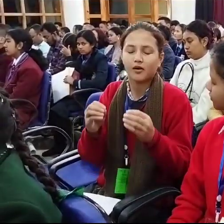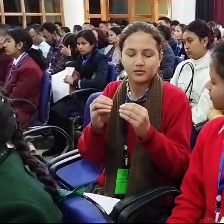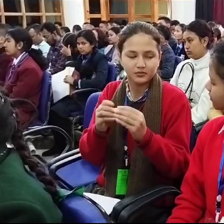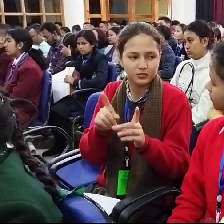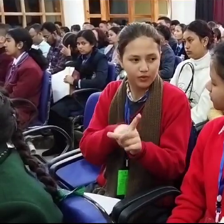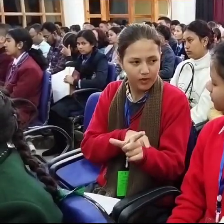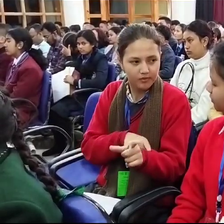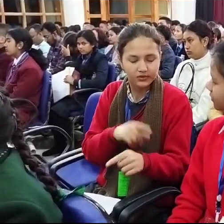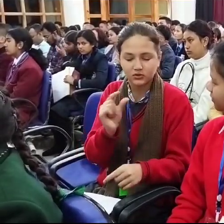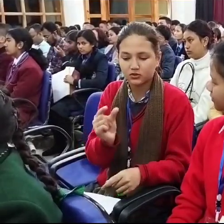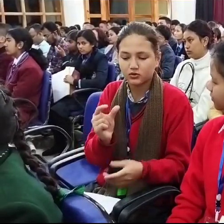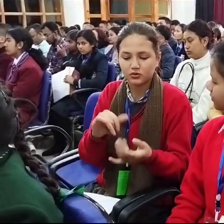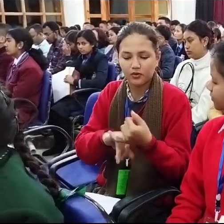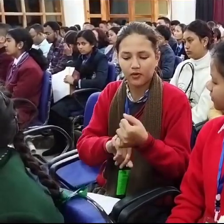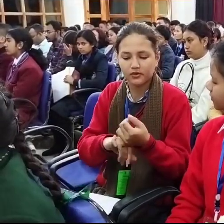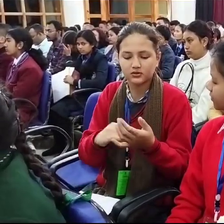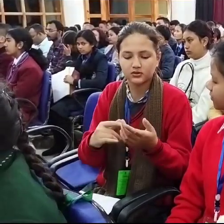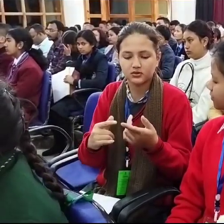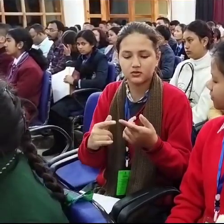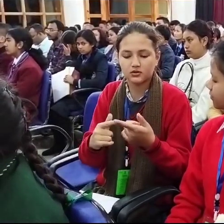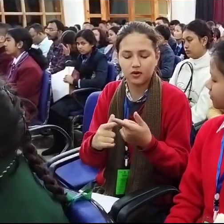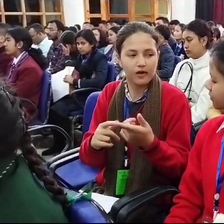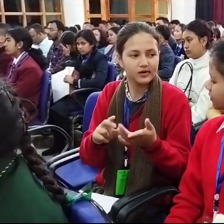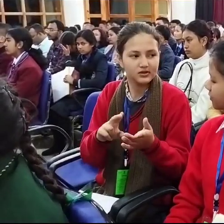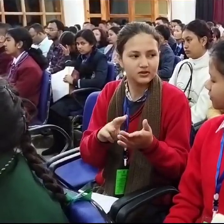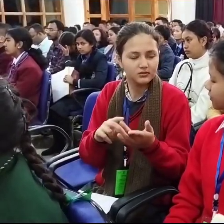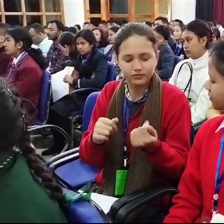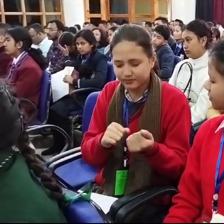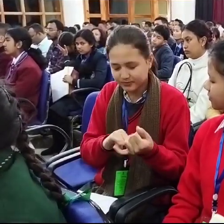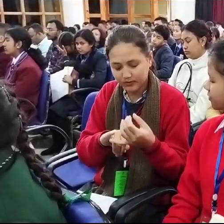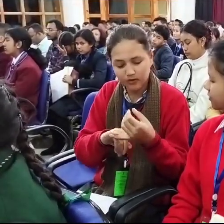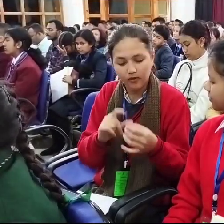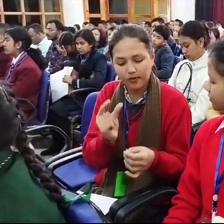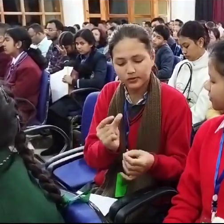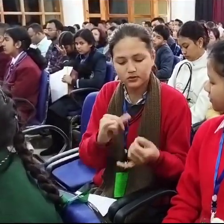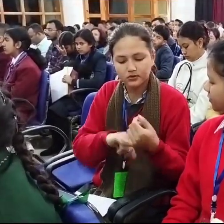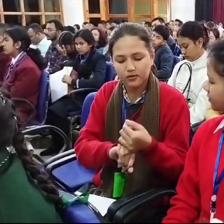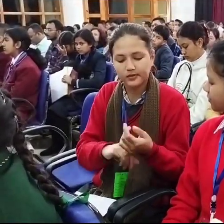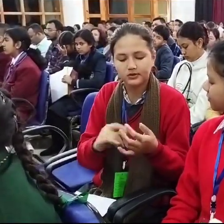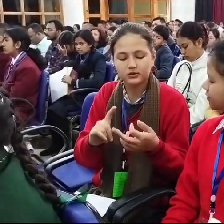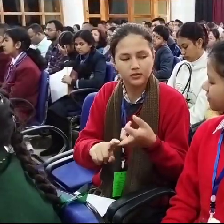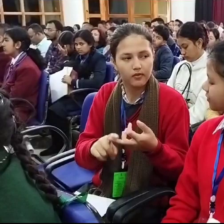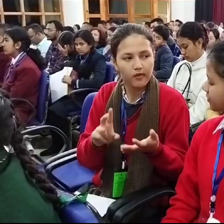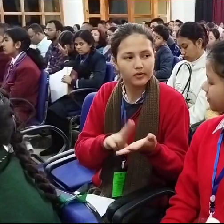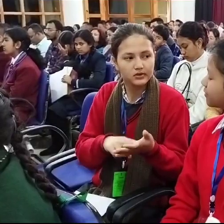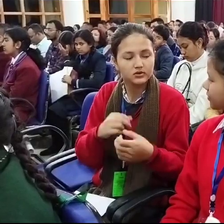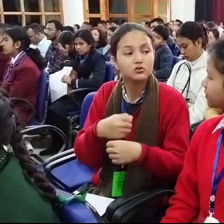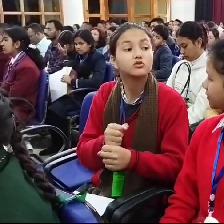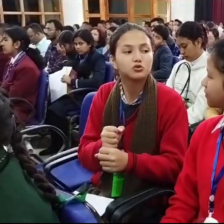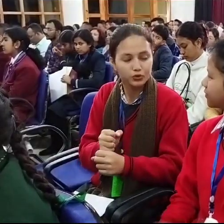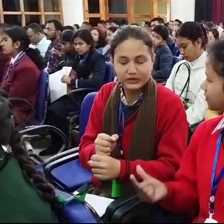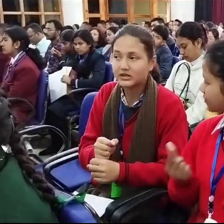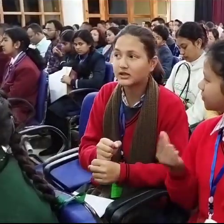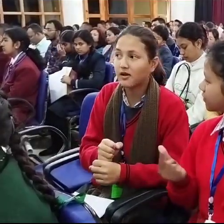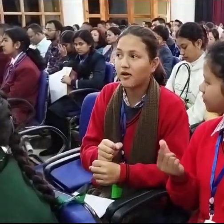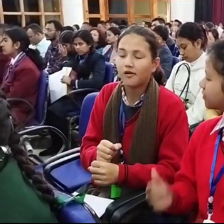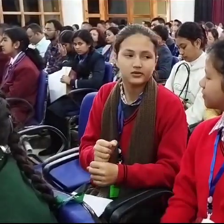bulb of the thermometer. So just with one instrument, which he uses during the course of doing his project,